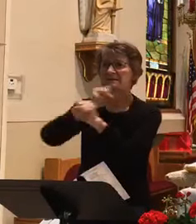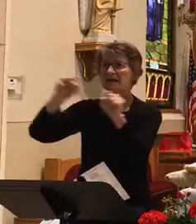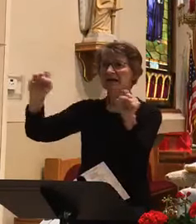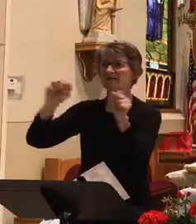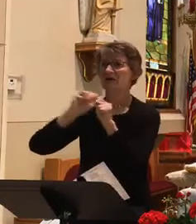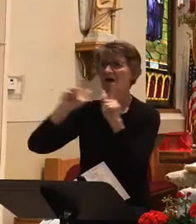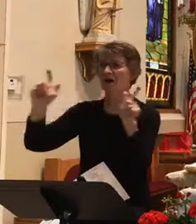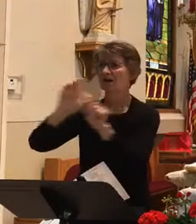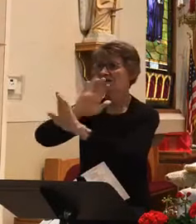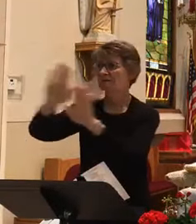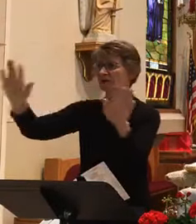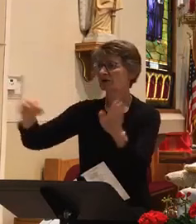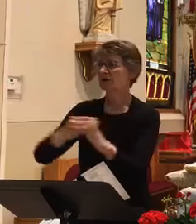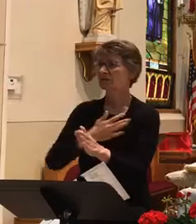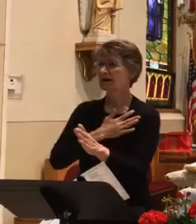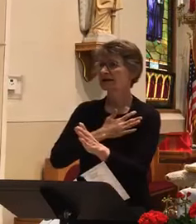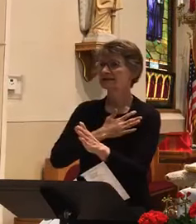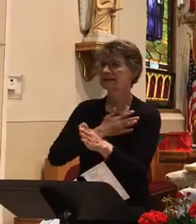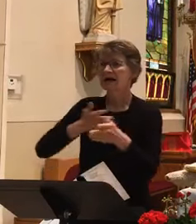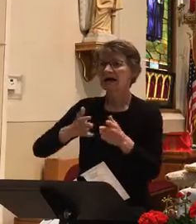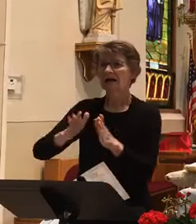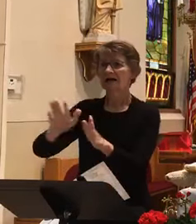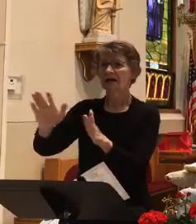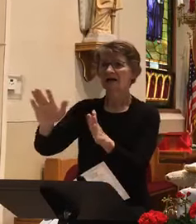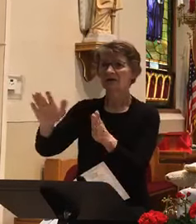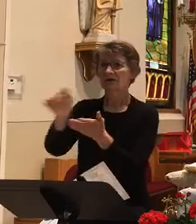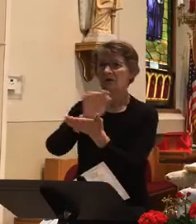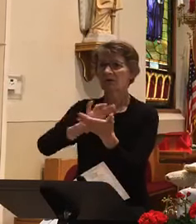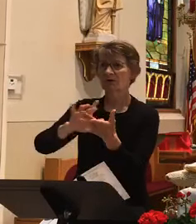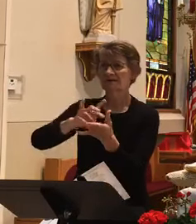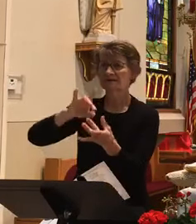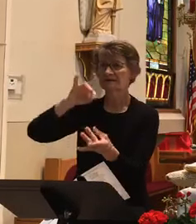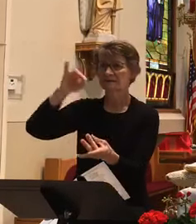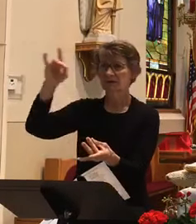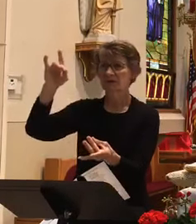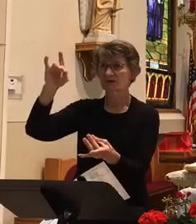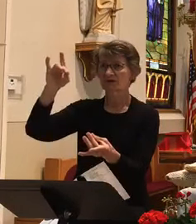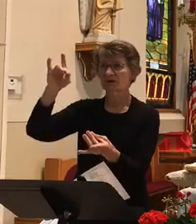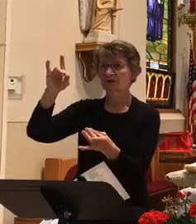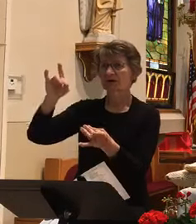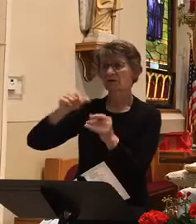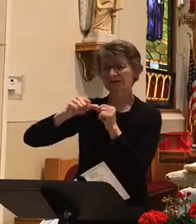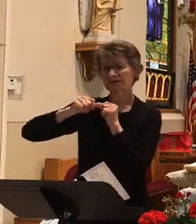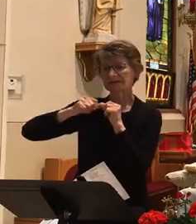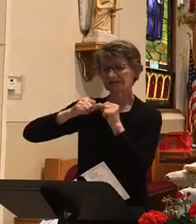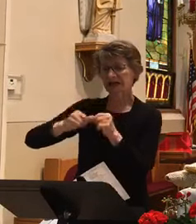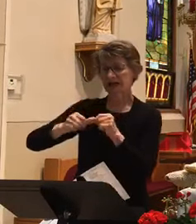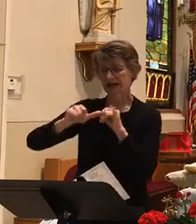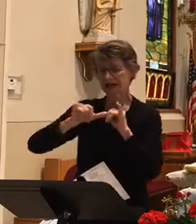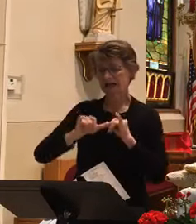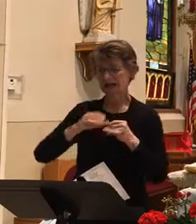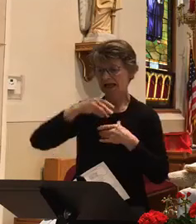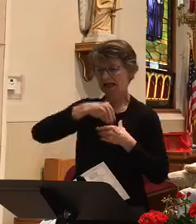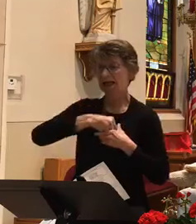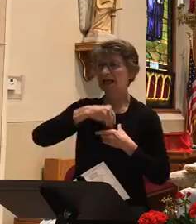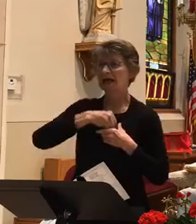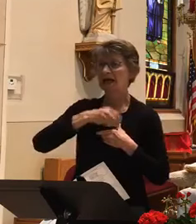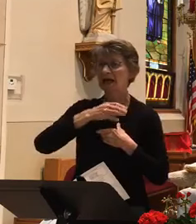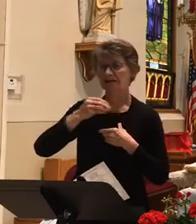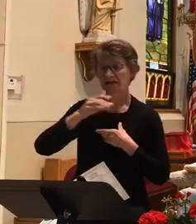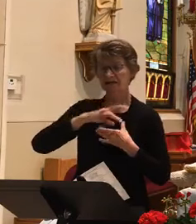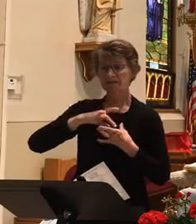given, that the gift of the Holy Spirit poured out upon her may retain all its force, and that